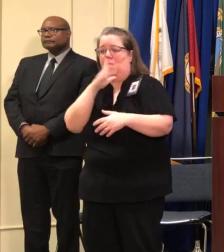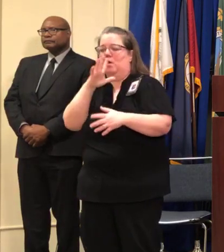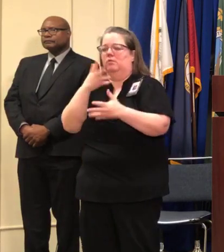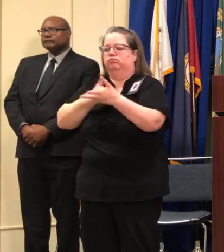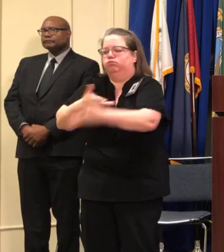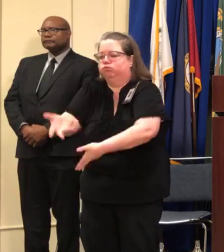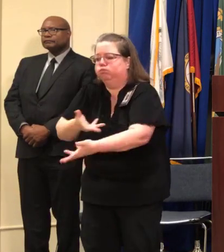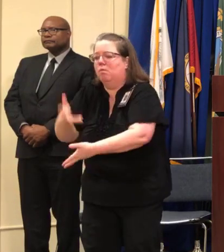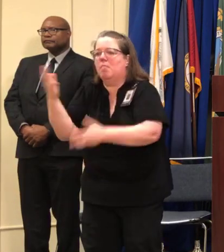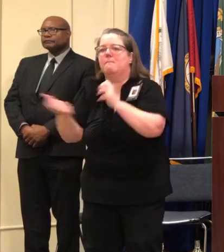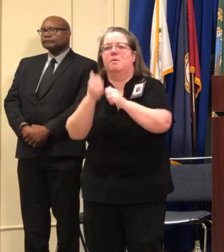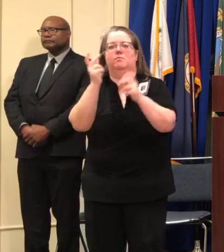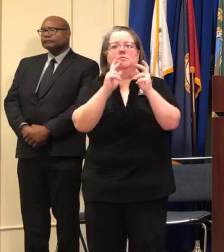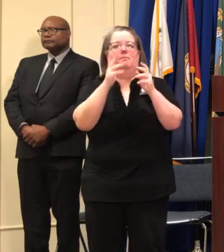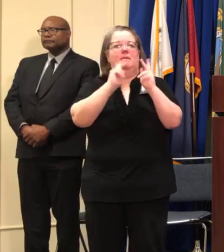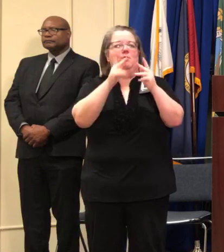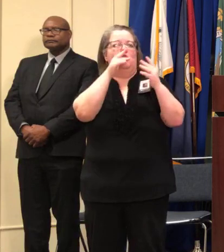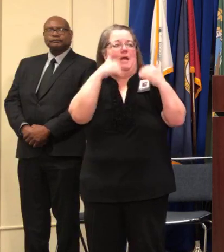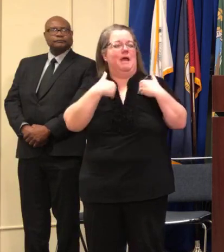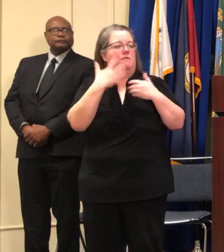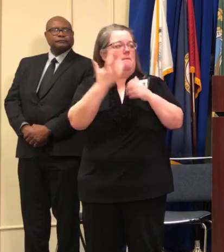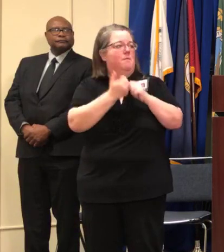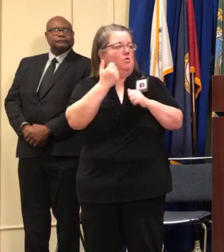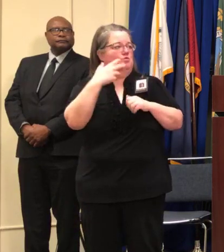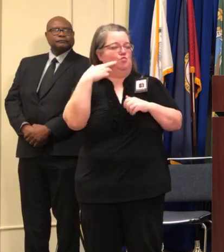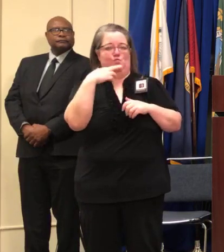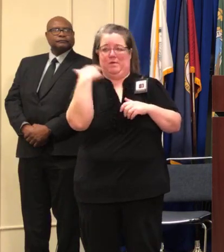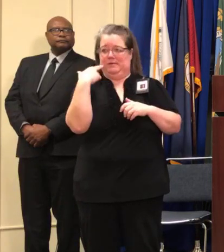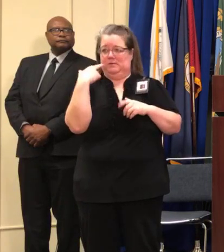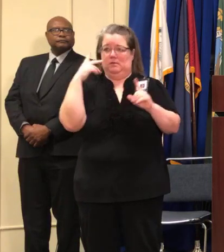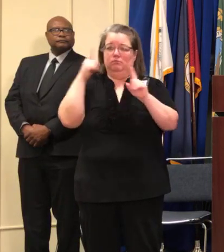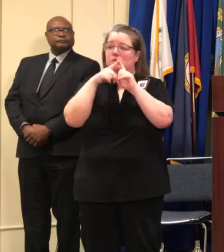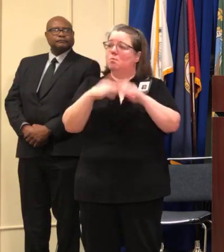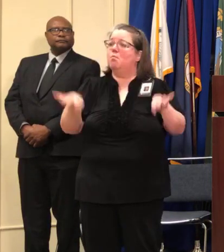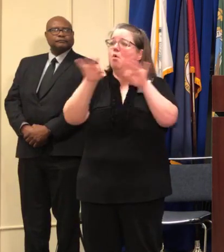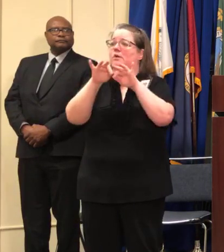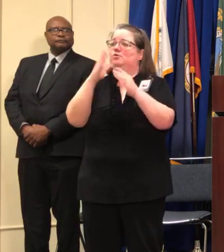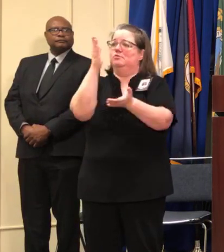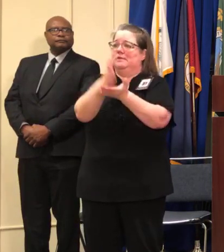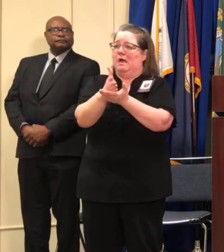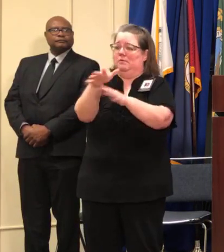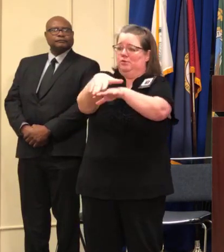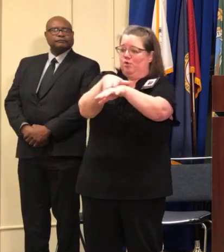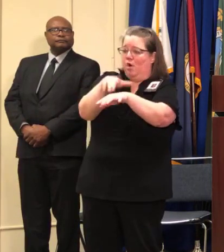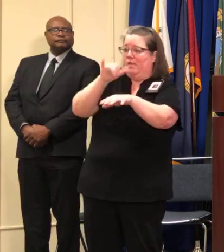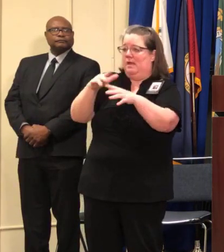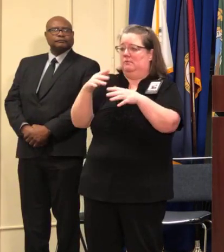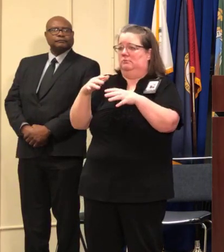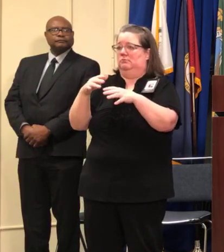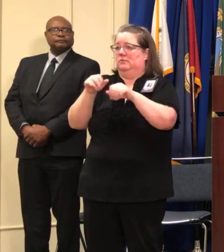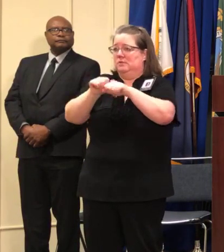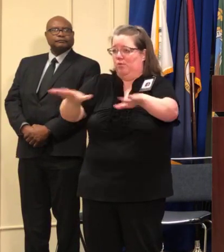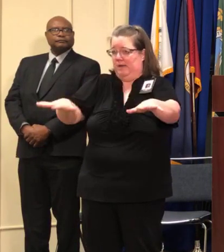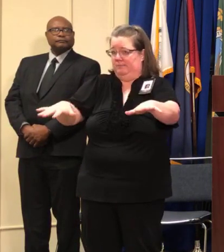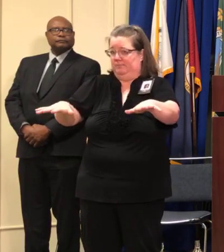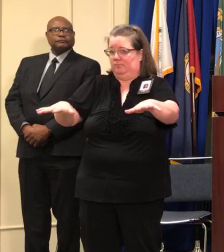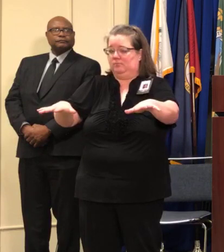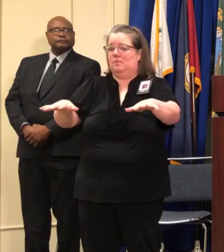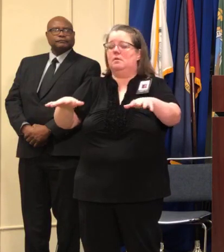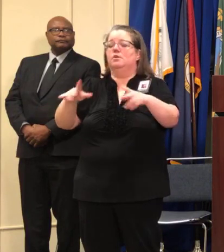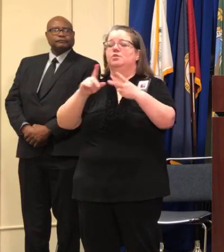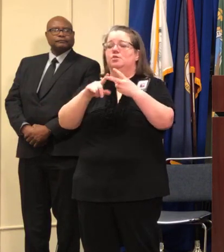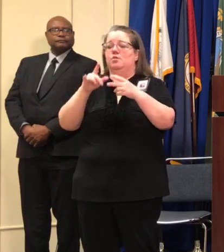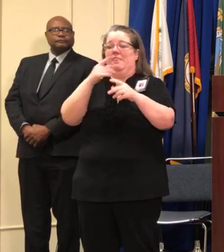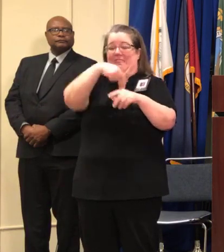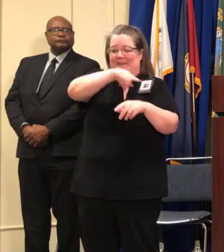vulnerable populations, and it's important that we stop transmission, one, amongst those personnel, but also to the people they serve.